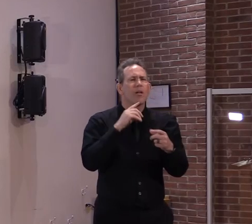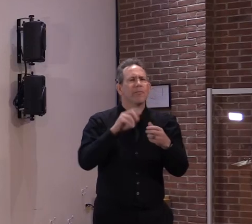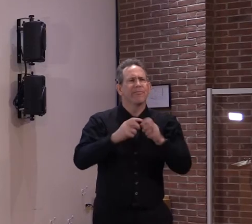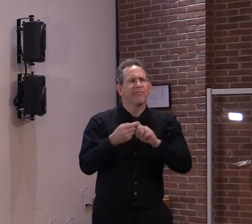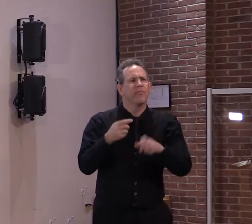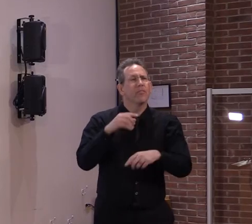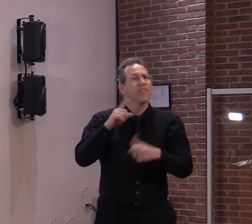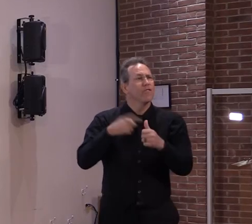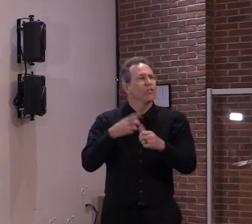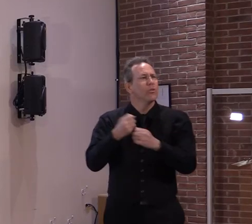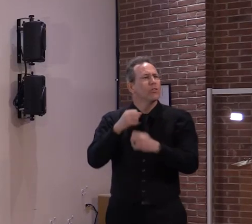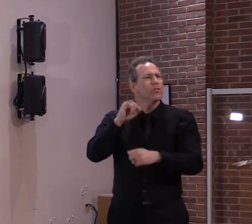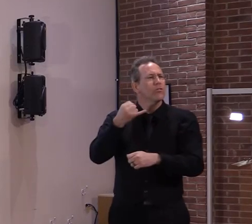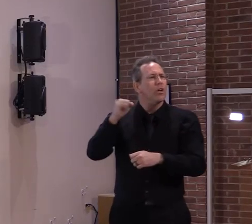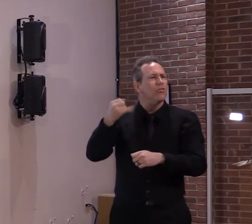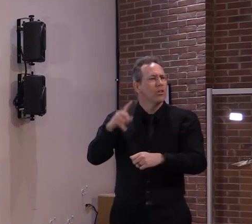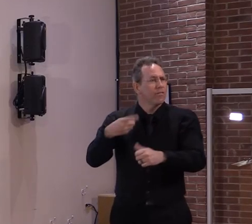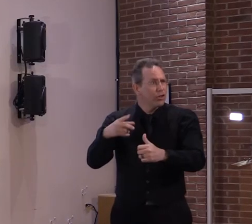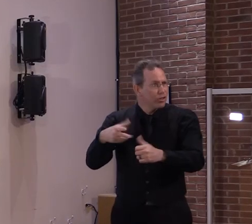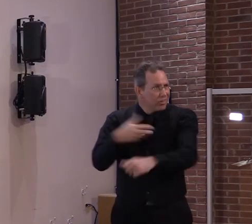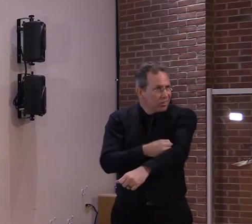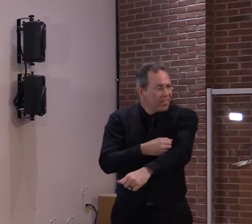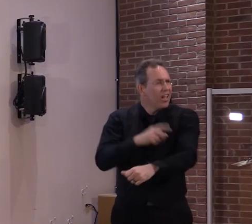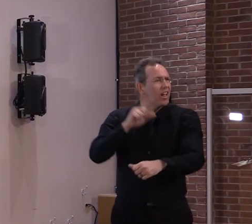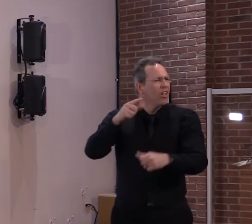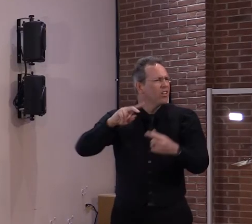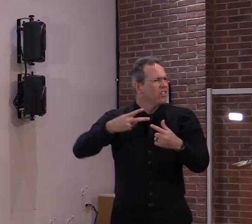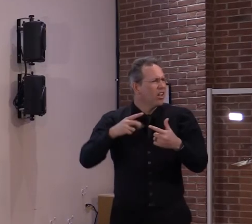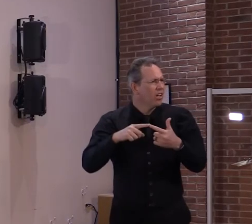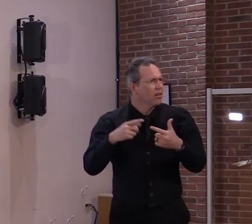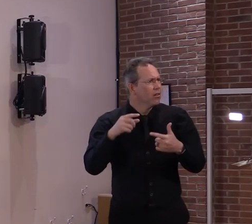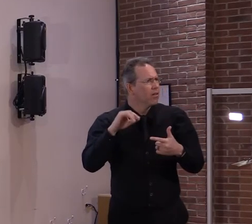a pretty negative effect. So I was just curious what sort of